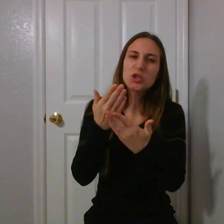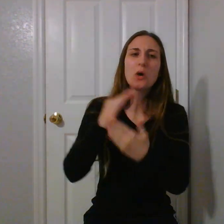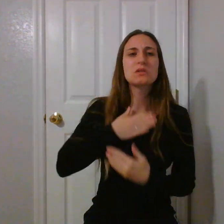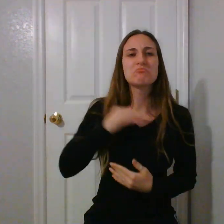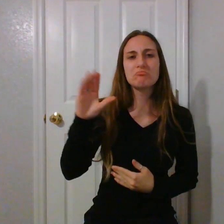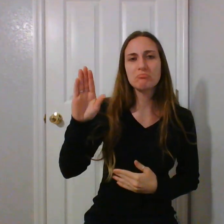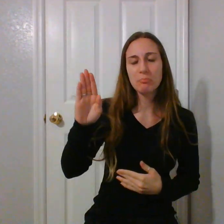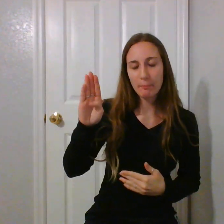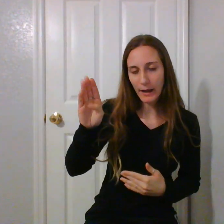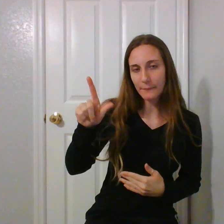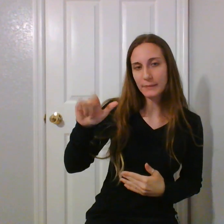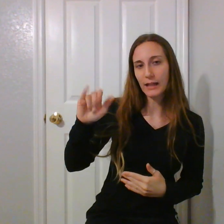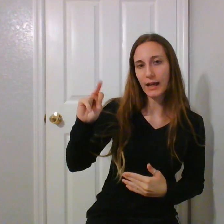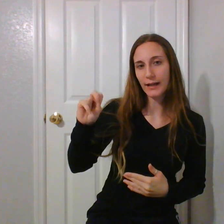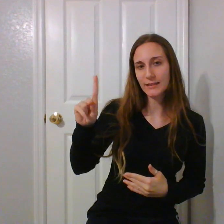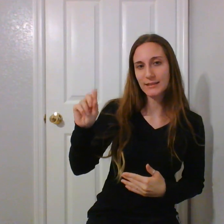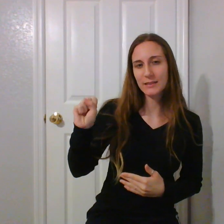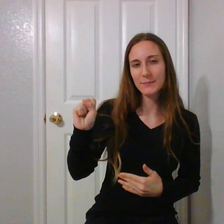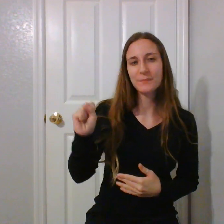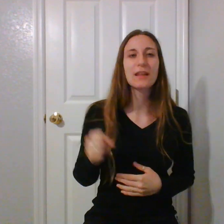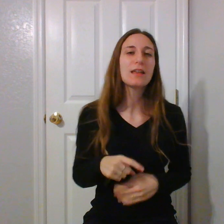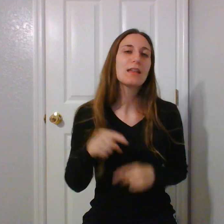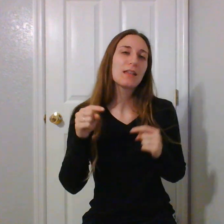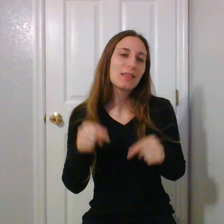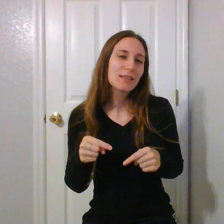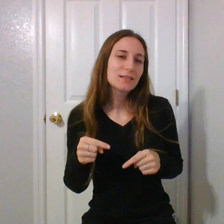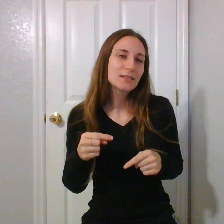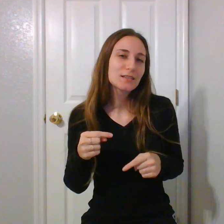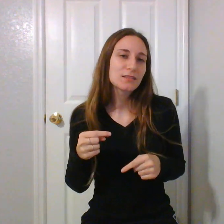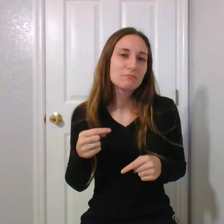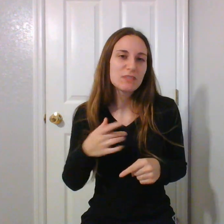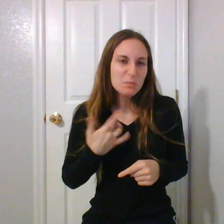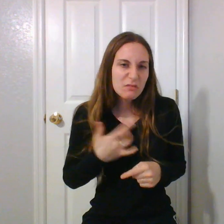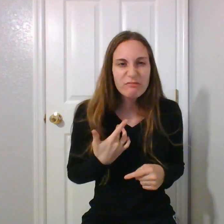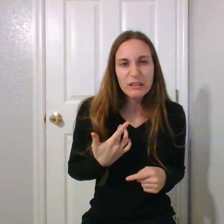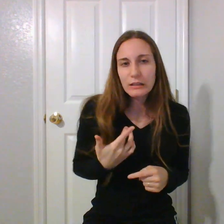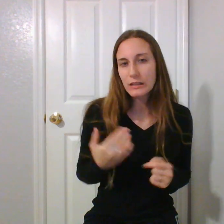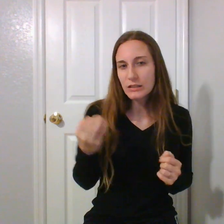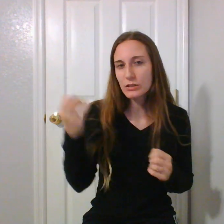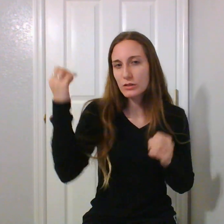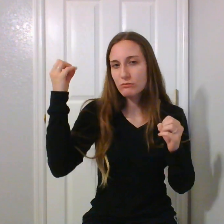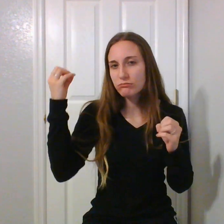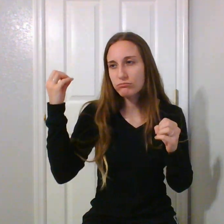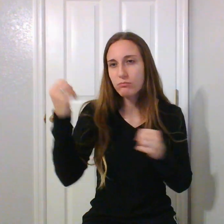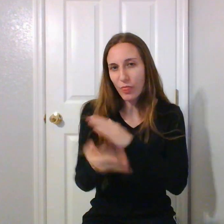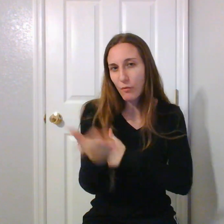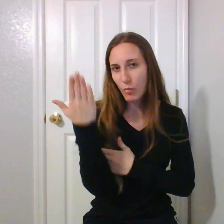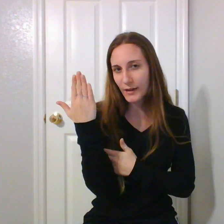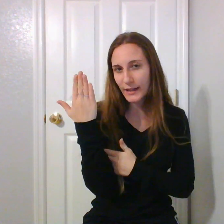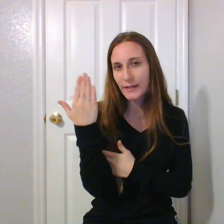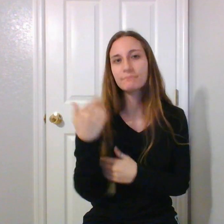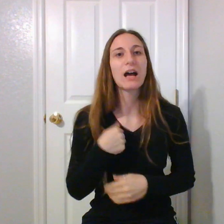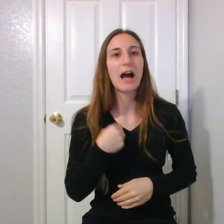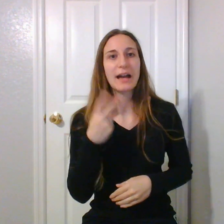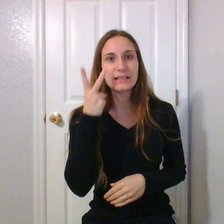blinds it like makes me feel like it's morning time because i'm not seeing the darkness and i put my lights on so it just ensures